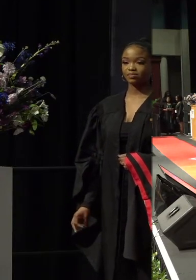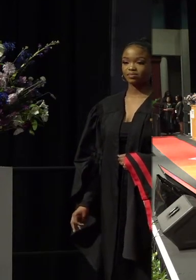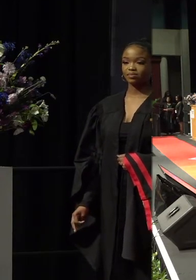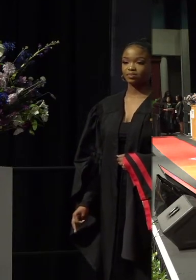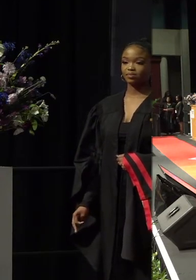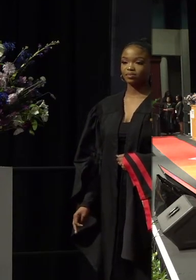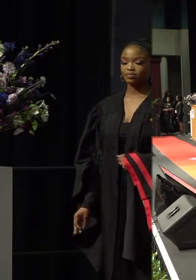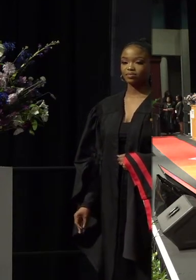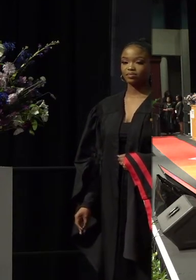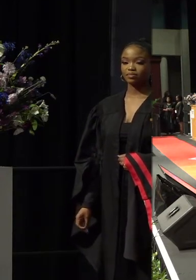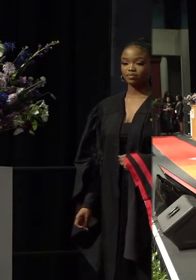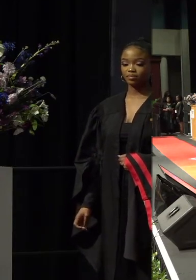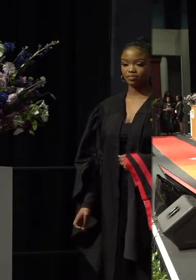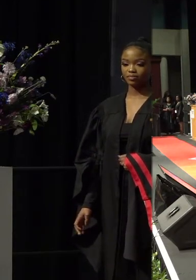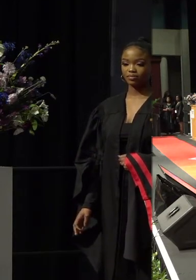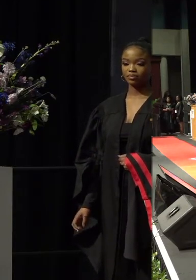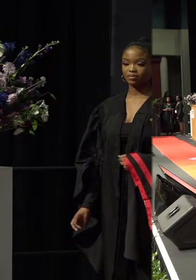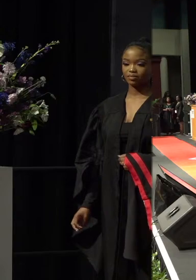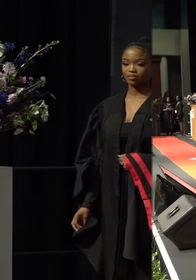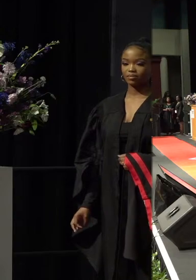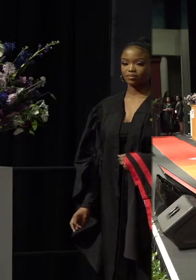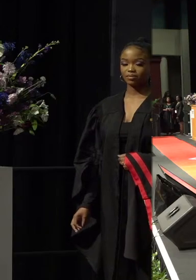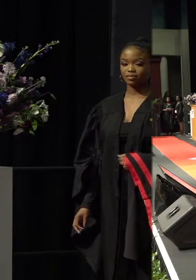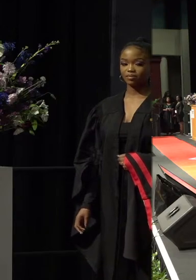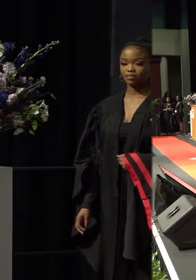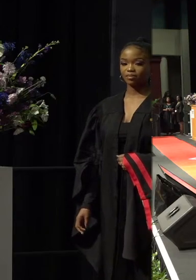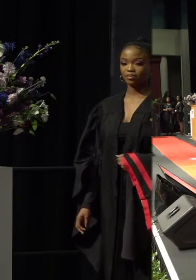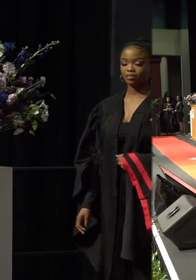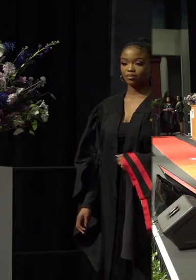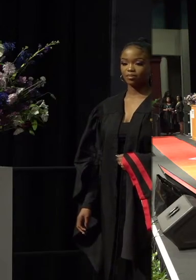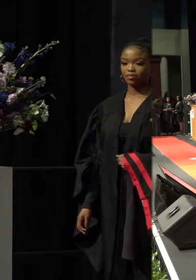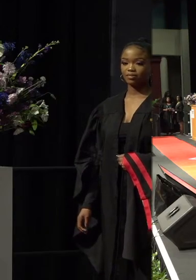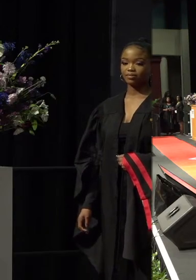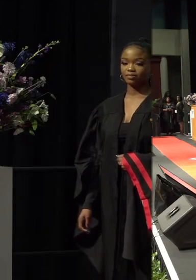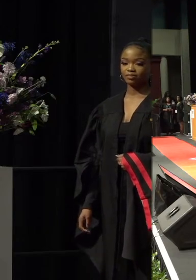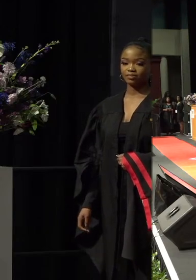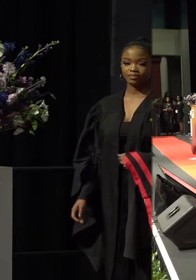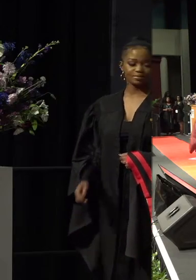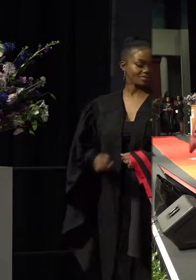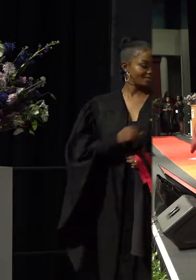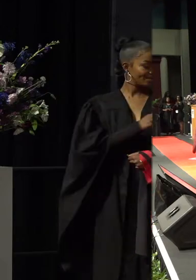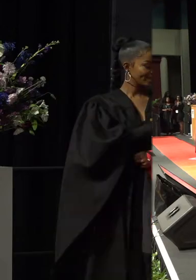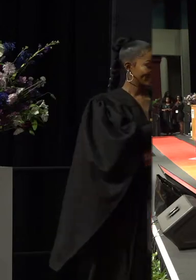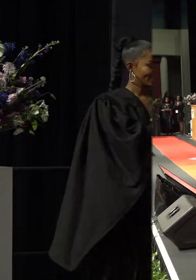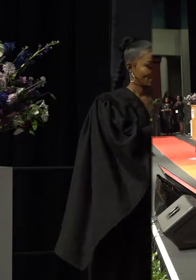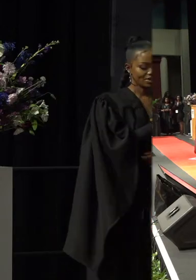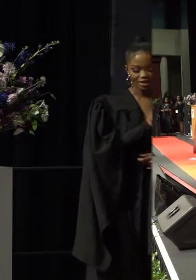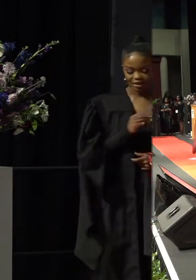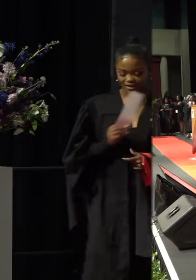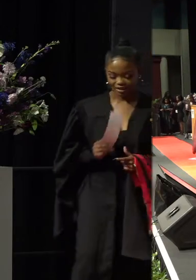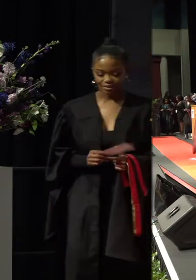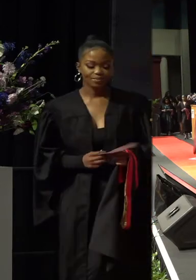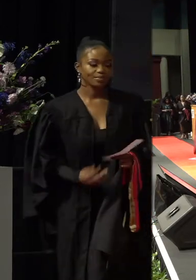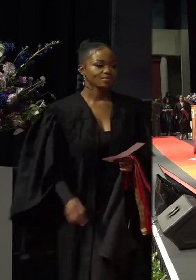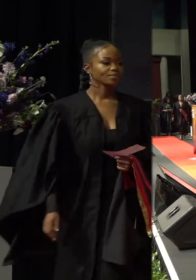Nomagugu, Nomvusilelo, Talent, Zwane, cum laude.